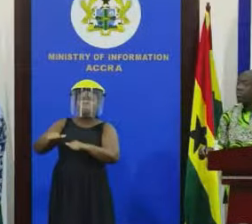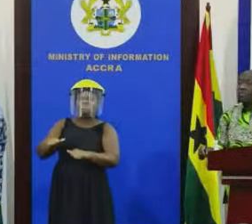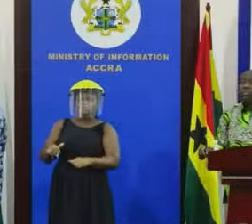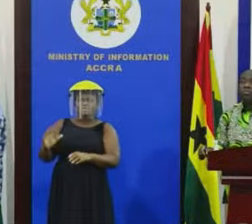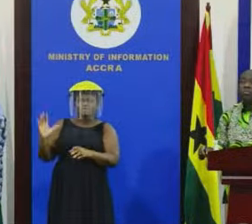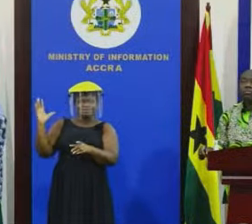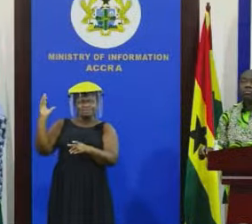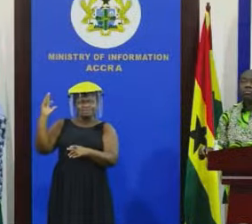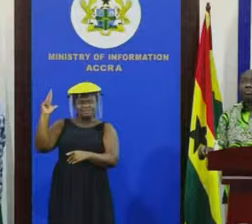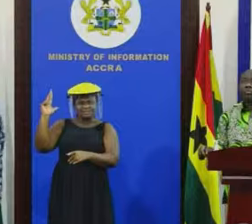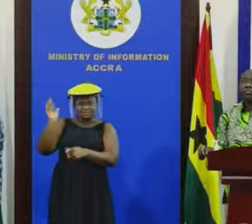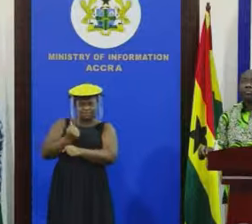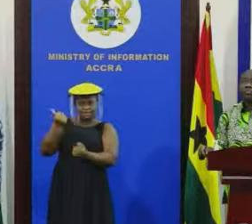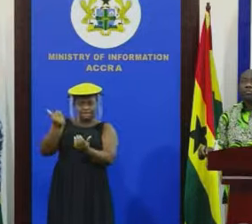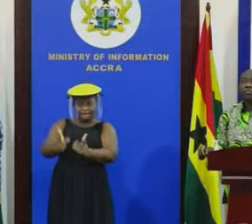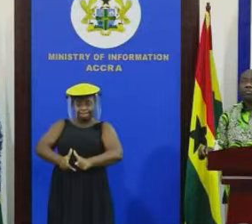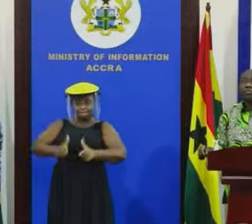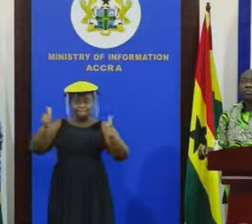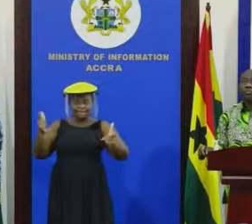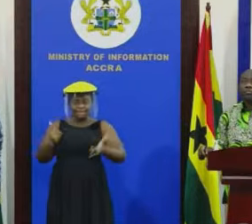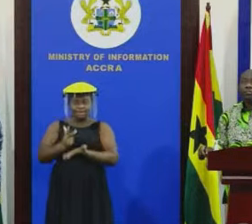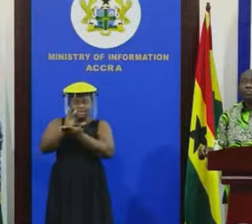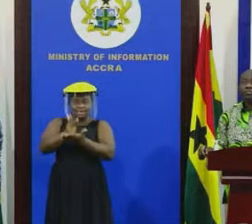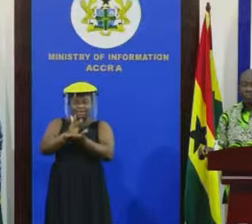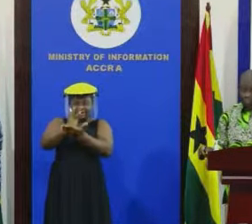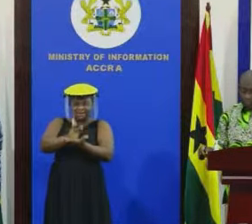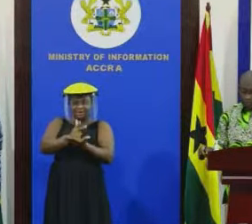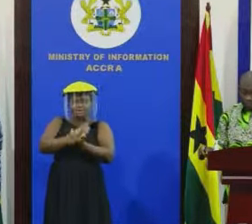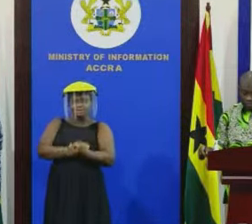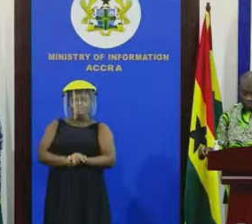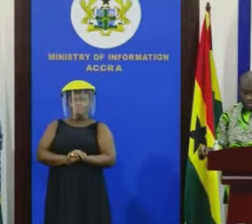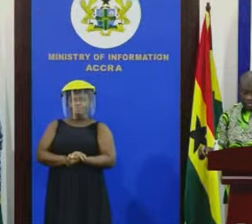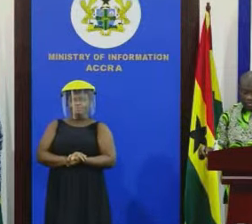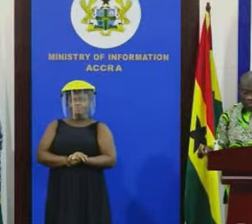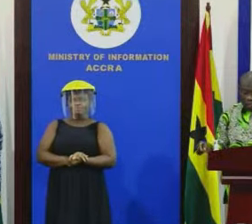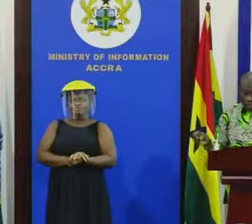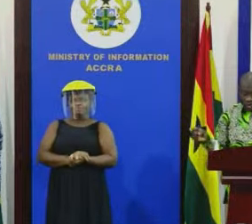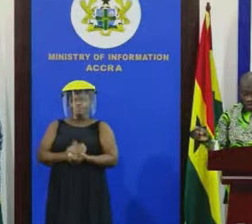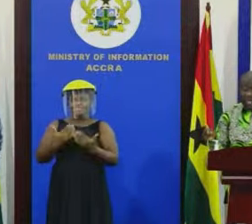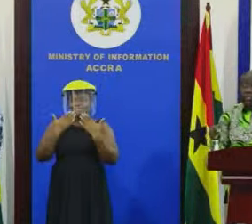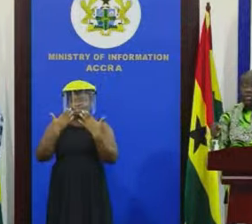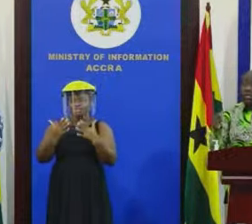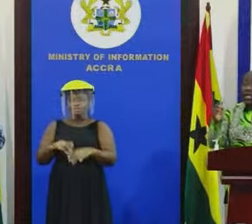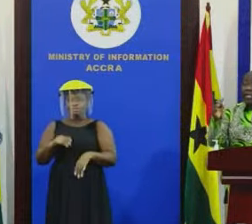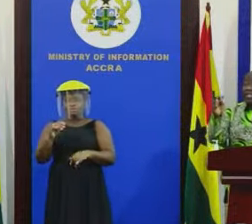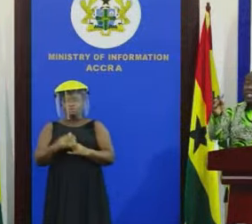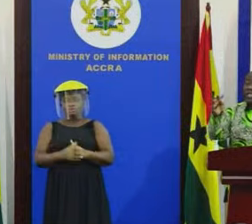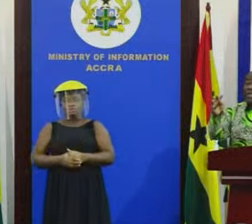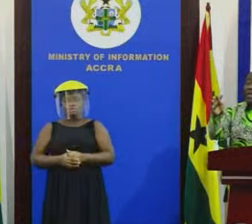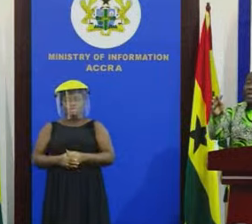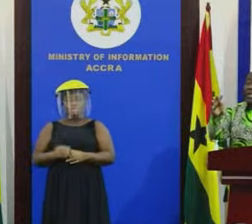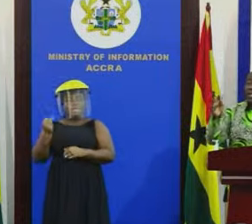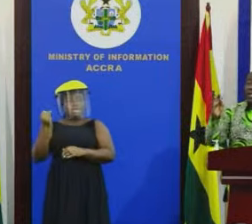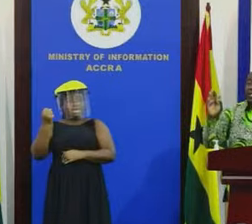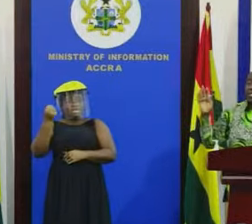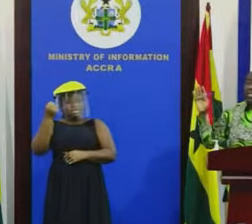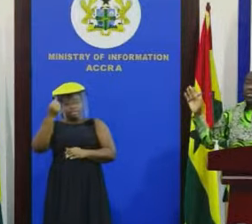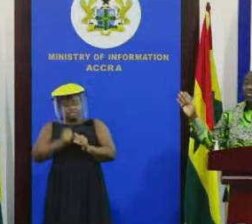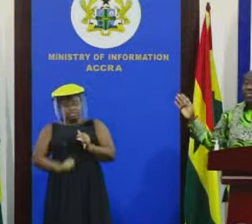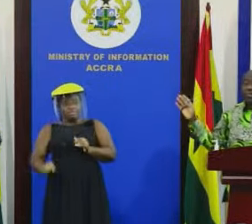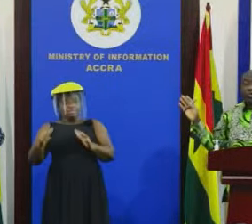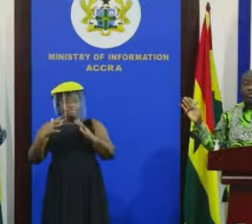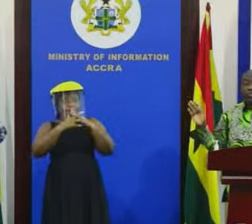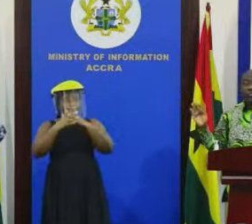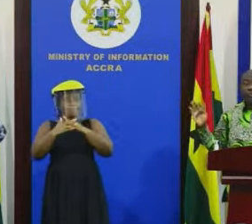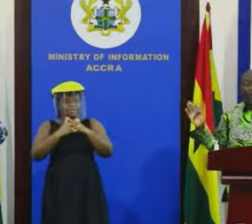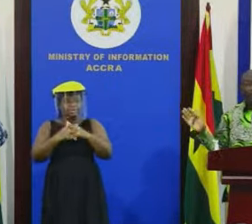about three tanker loads of fuel. Thank you. We'll go to the last one. You know, like in South America, they design some